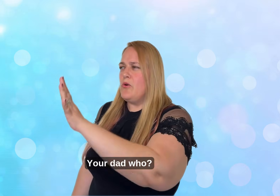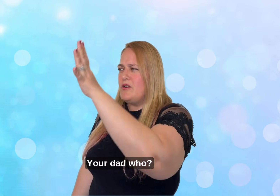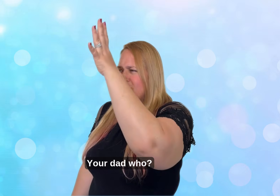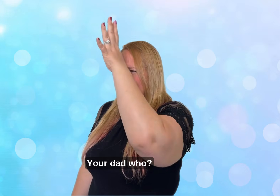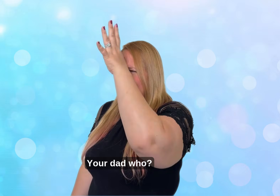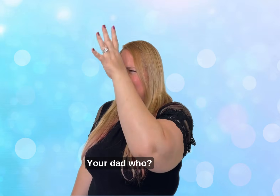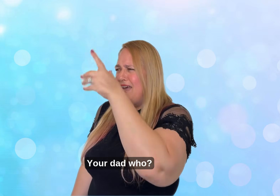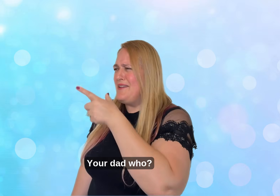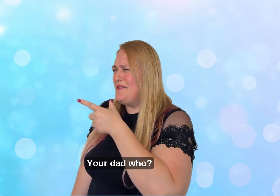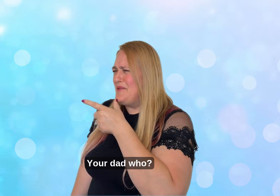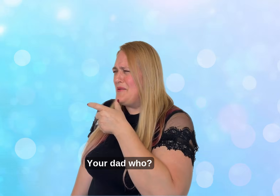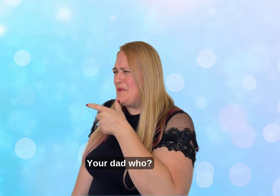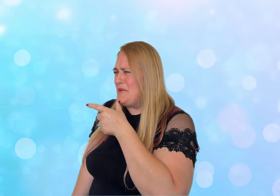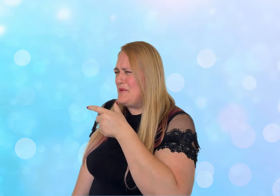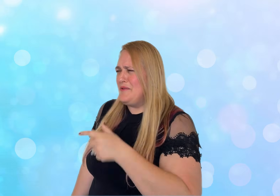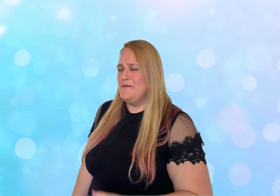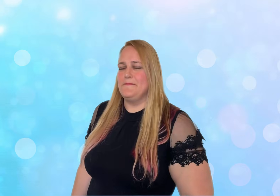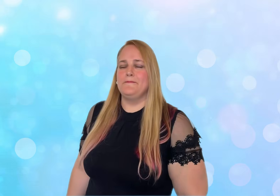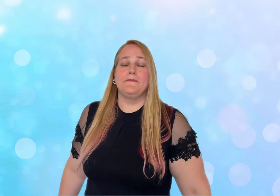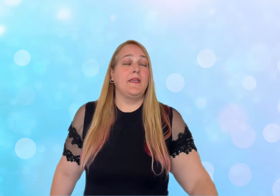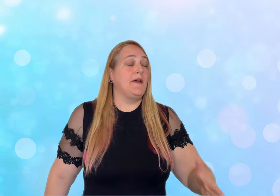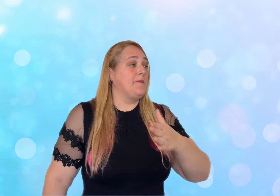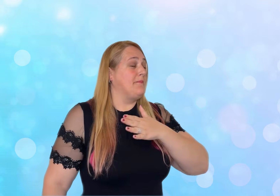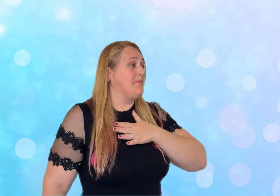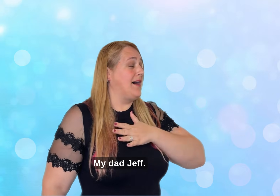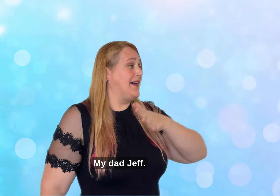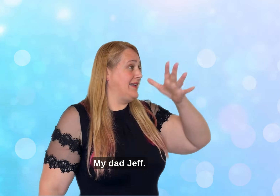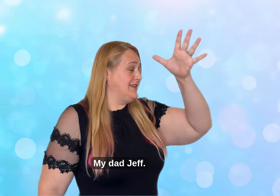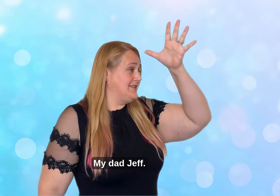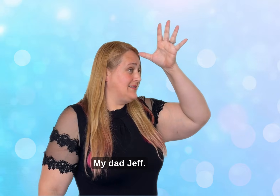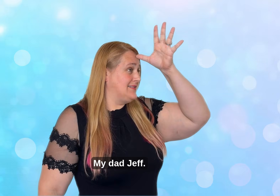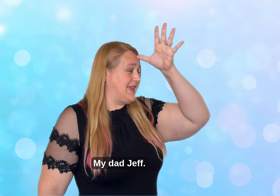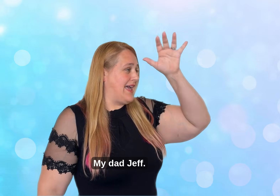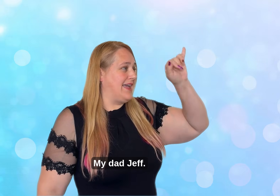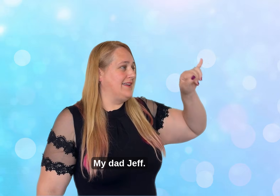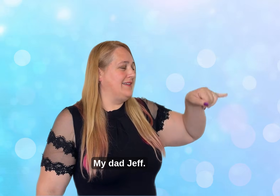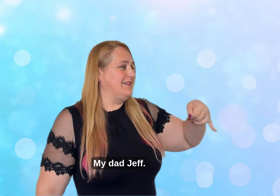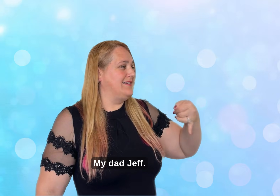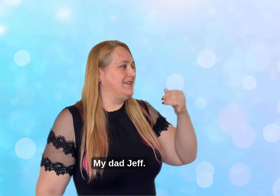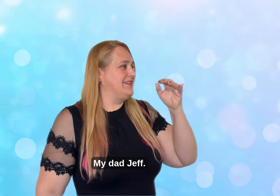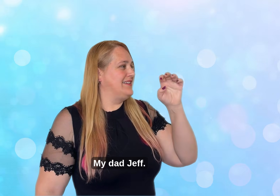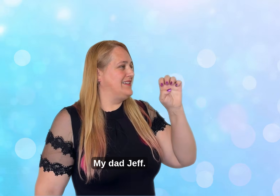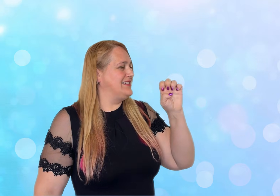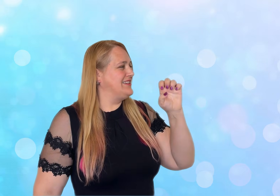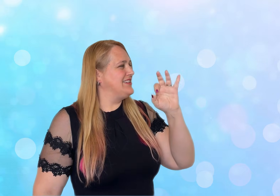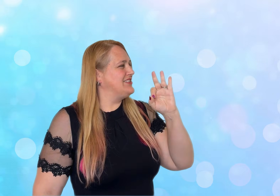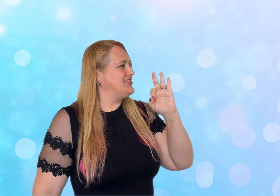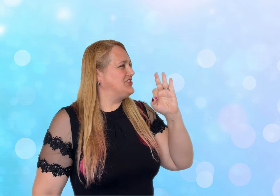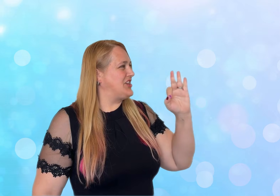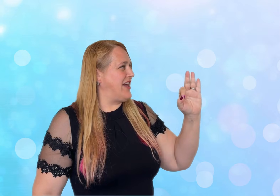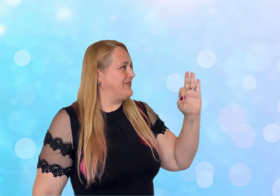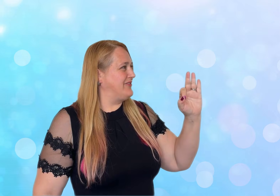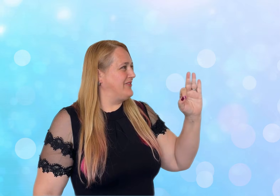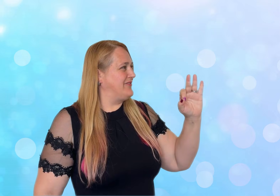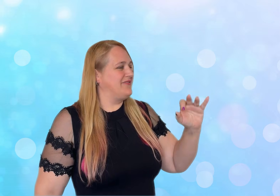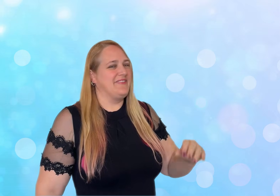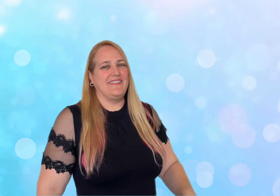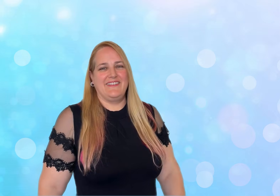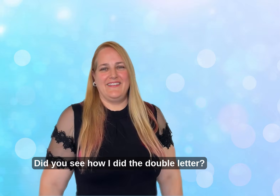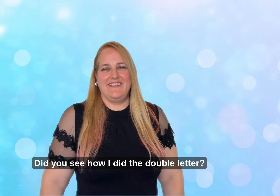Your dad who? My dad Jeff.